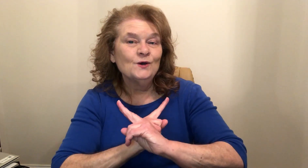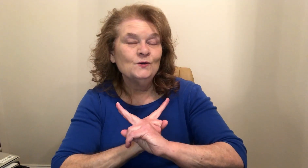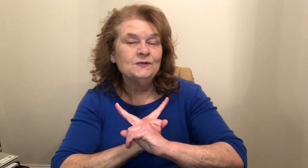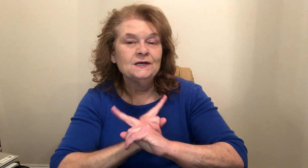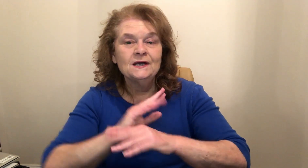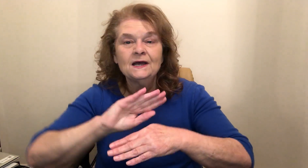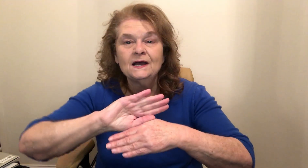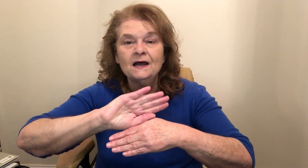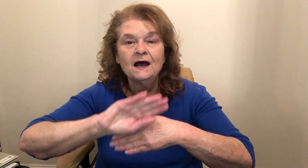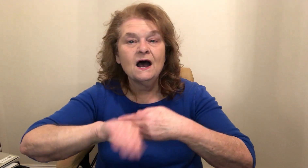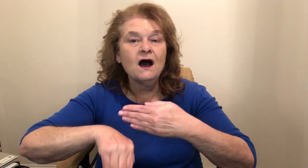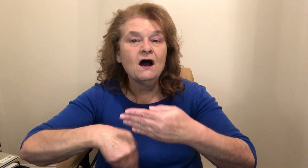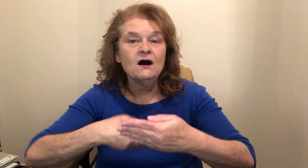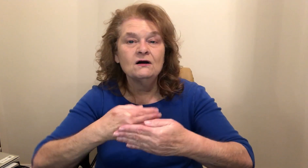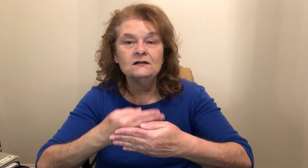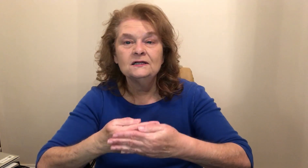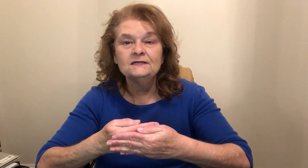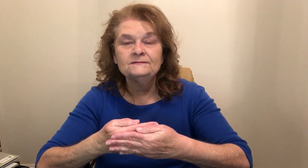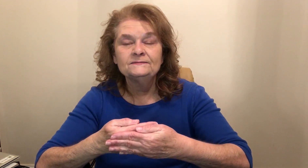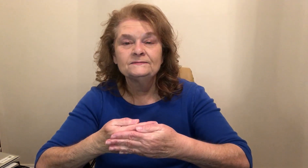borrowed all,